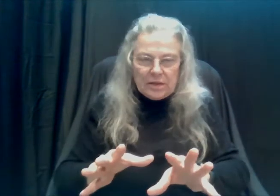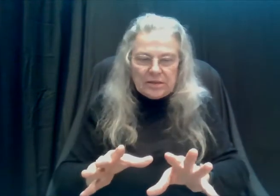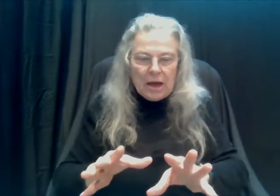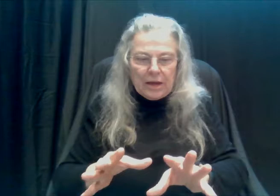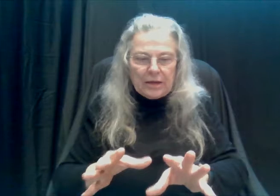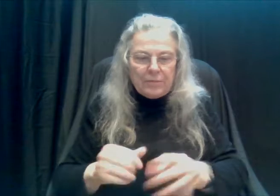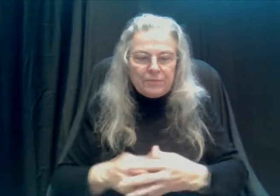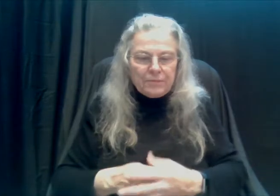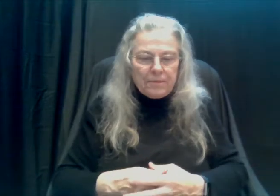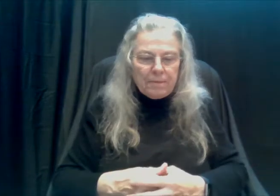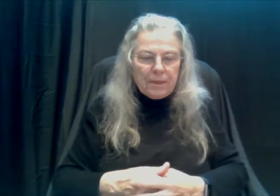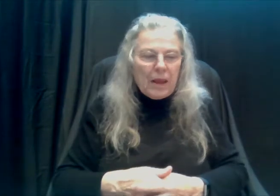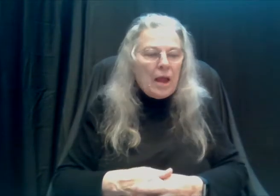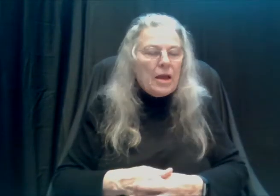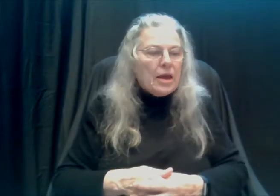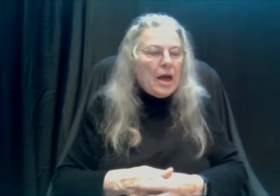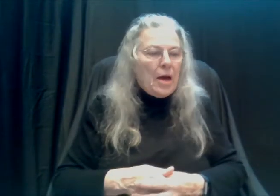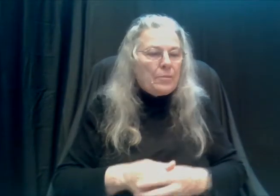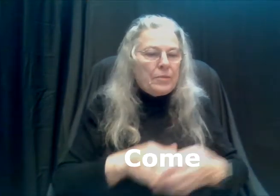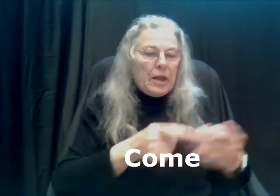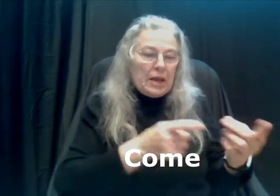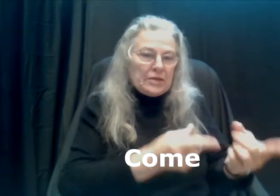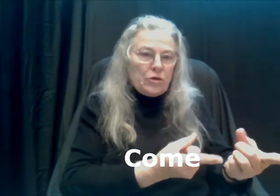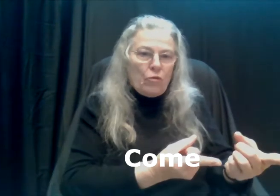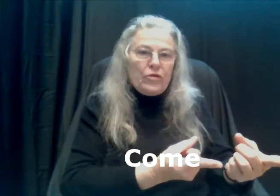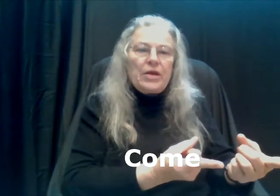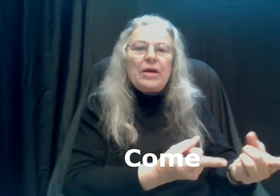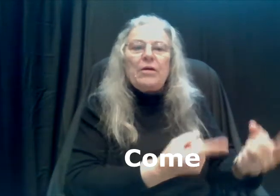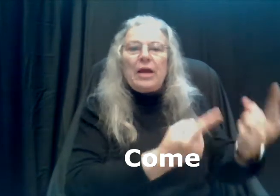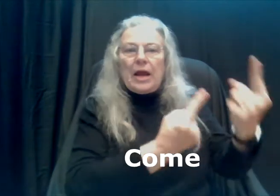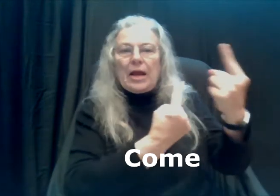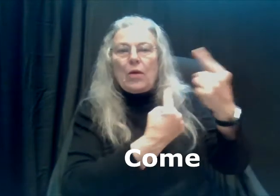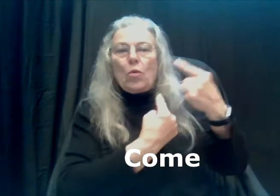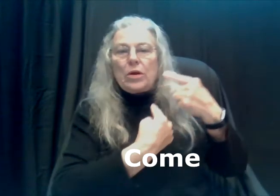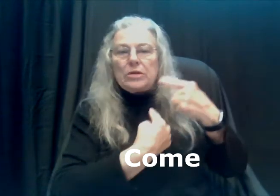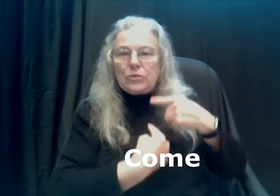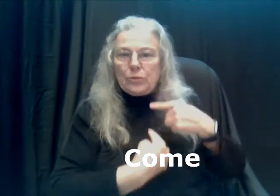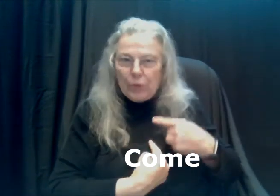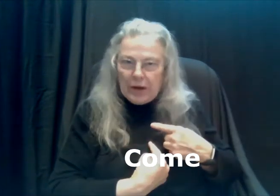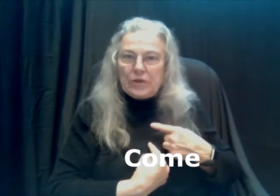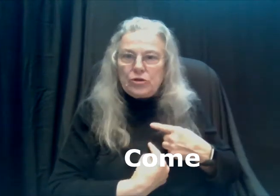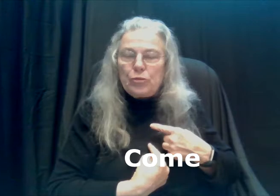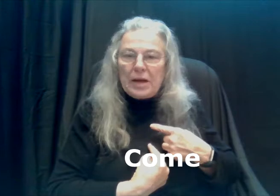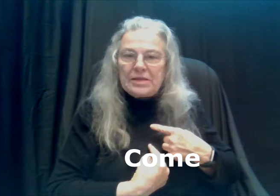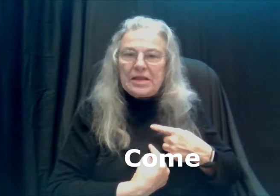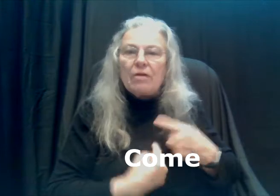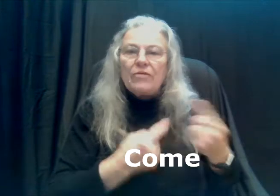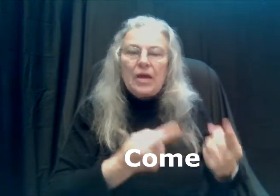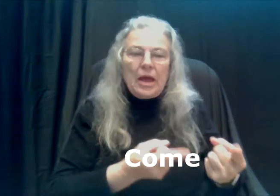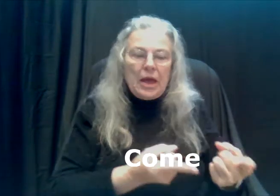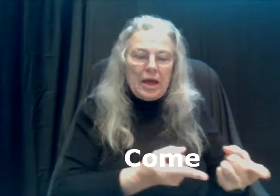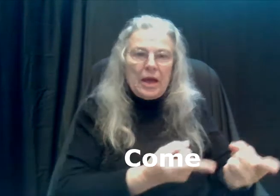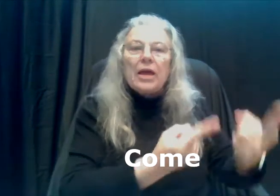signed. Come, it's over there, and I want to bring it to myself.